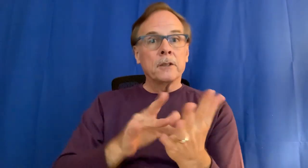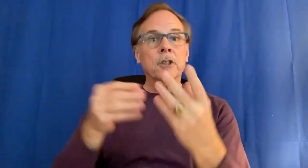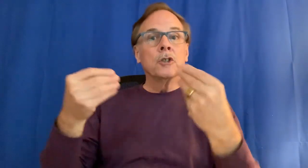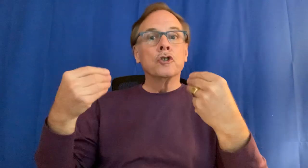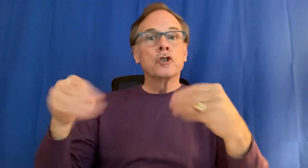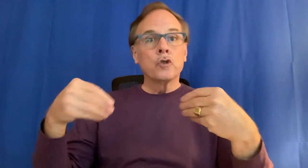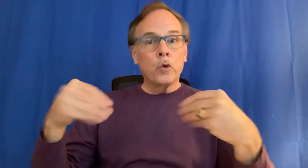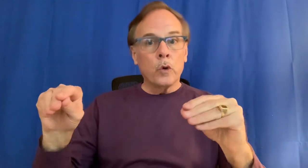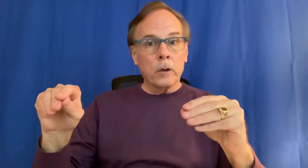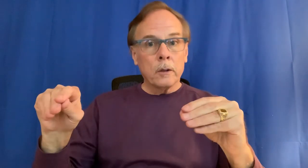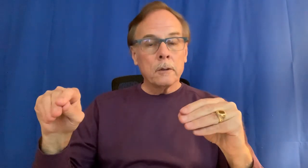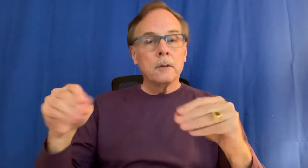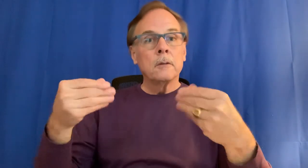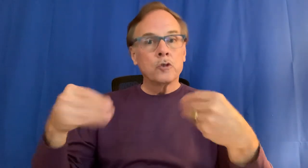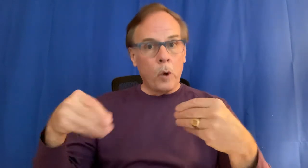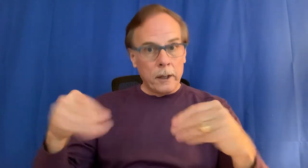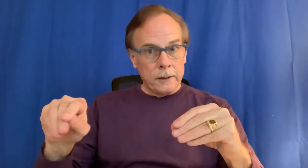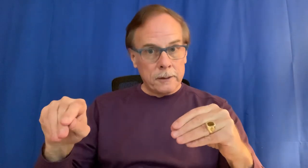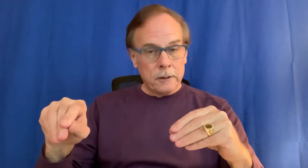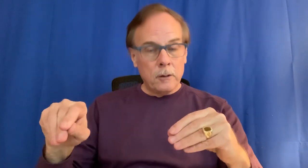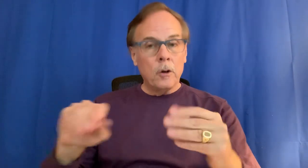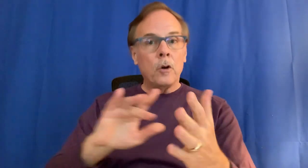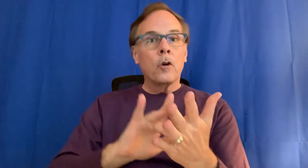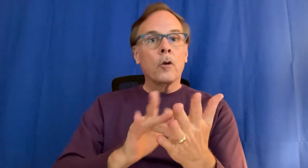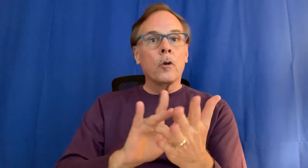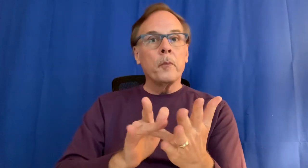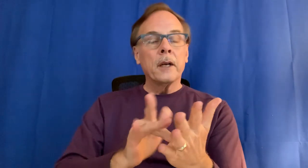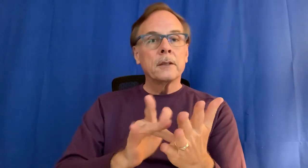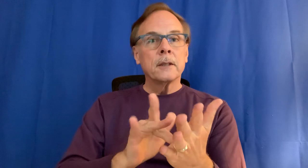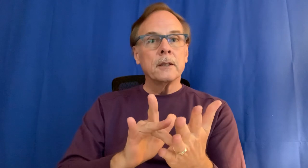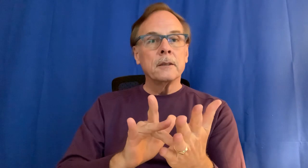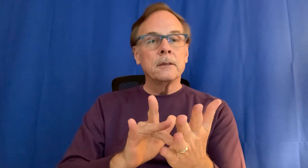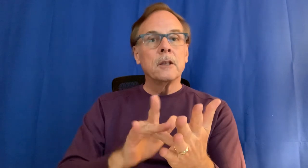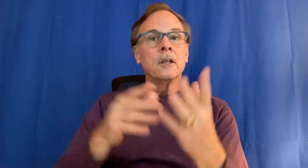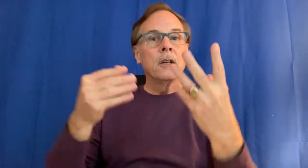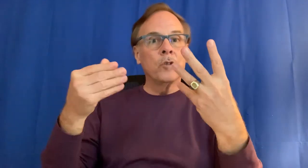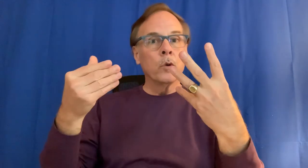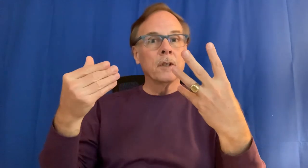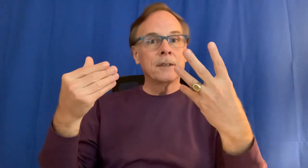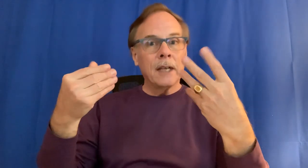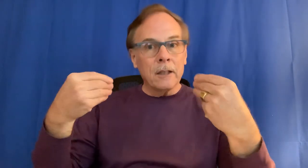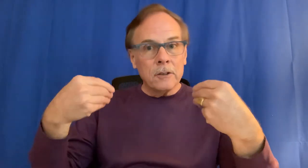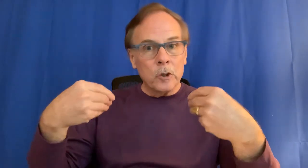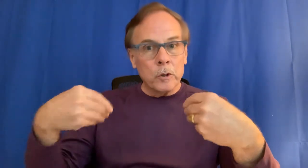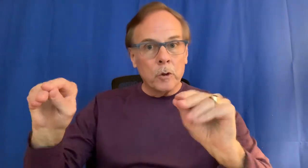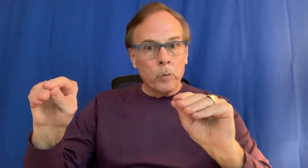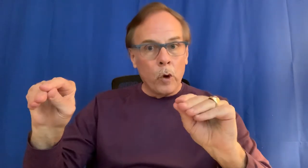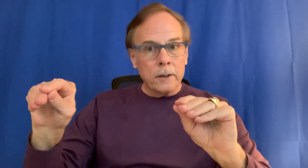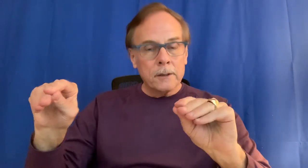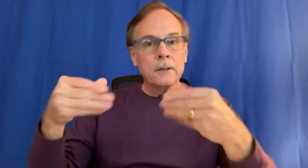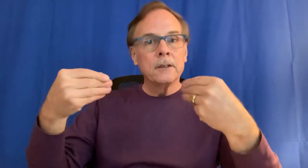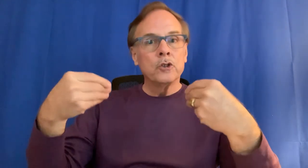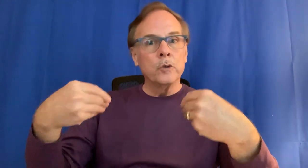medicine, store, twice, or medicine, if you were to sell it, you would do it once. to